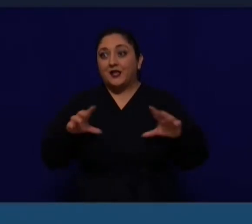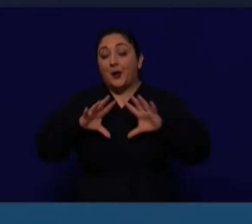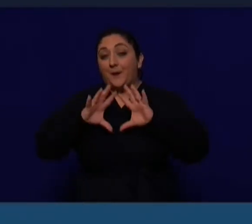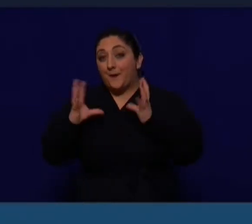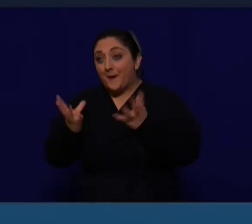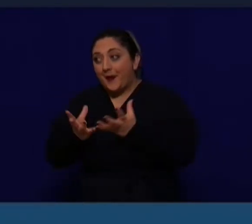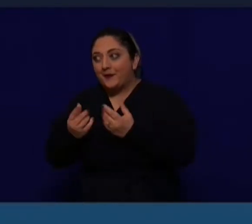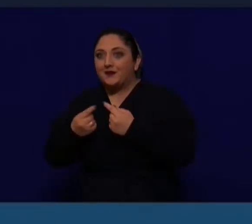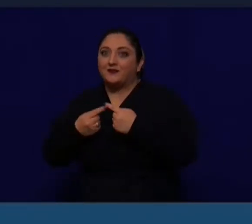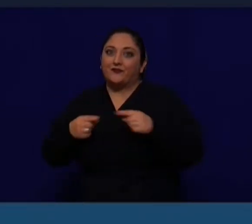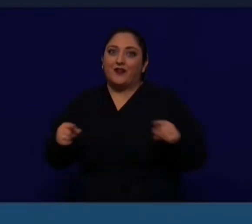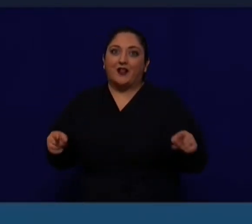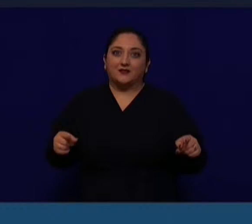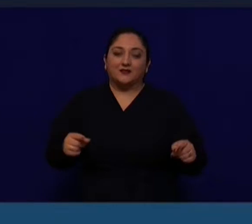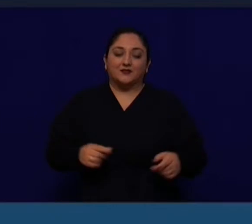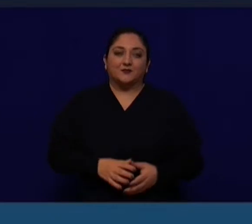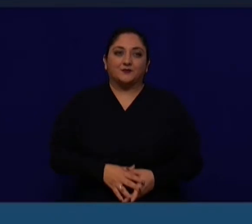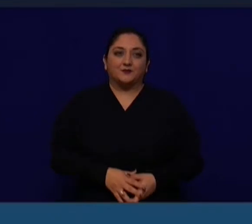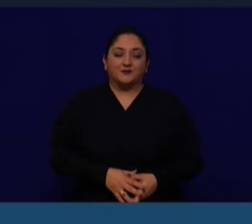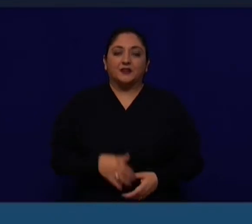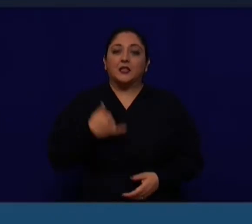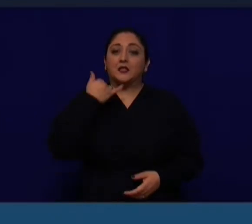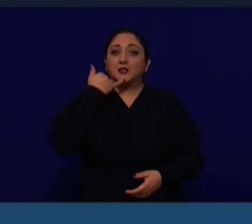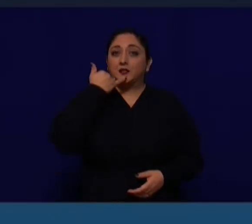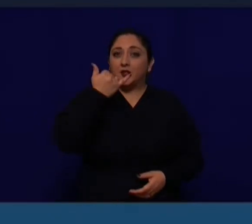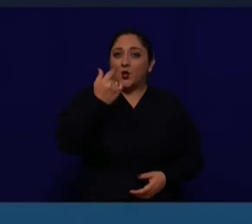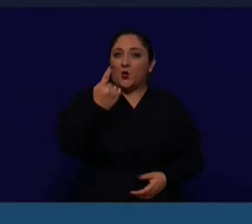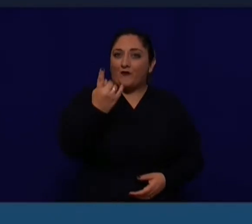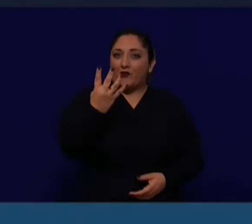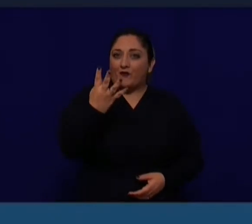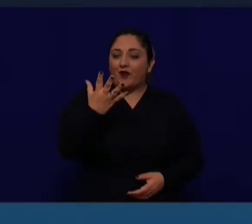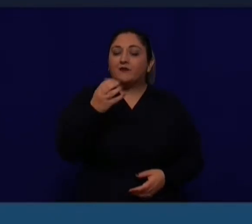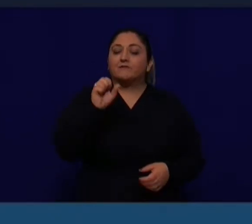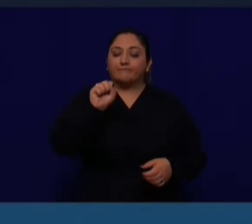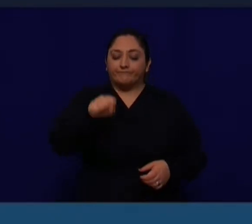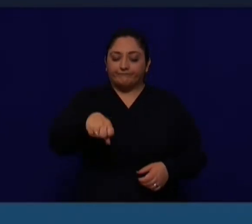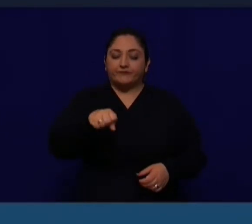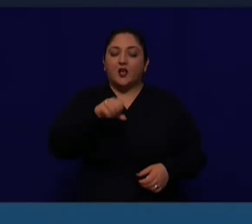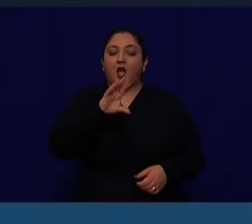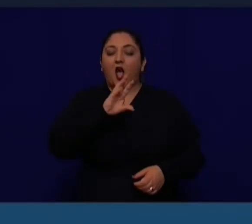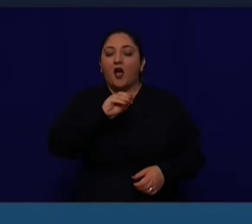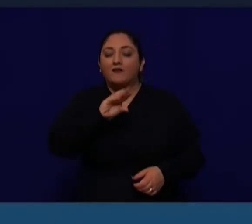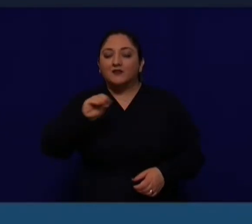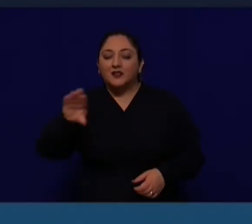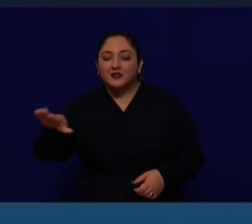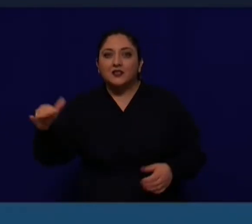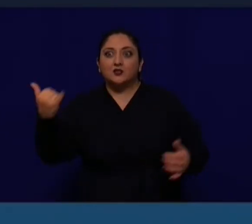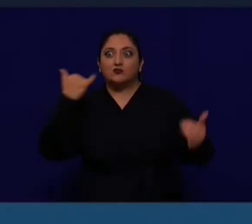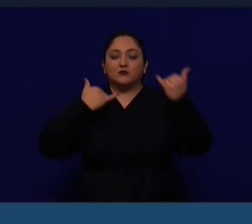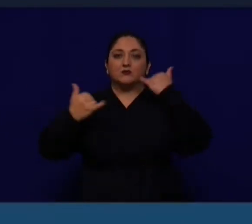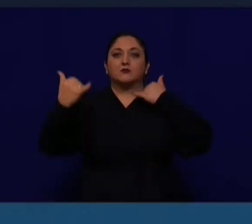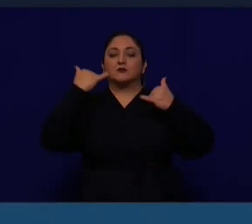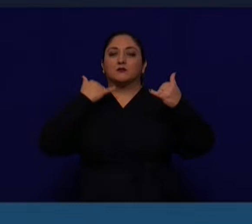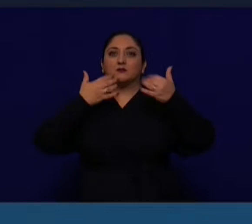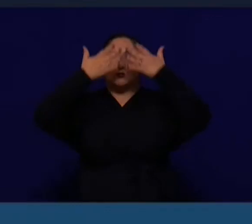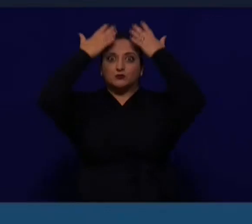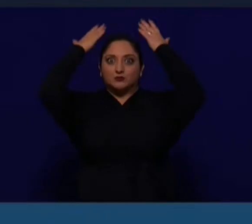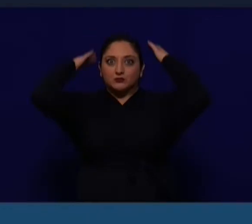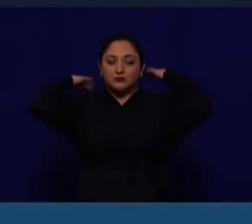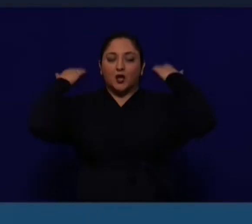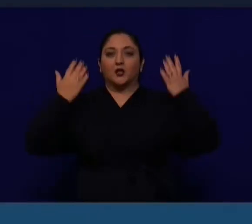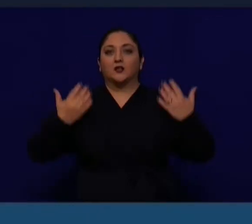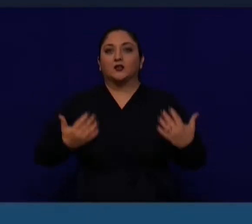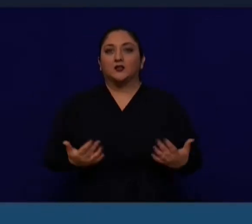flimkien. Fuq il-helpline iva kellna ħafna nies li qegħdin iċemplulna u infatti qegħdin naraw kif nistgħu nsaħħu